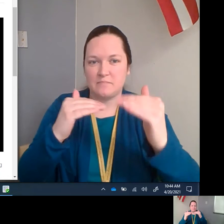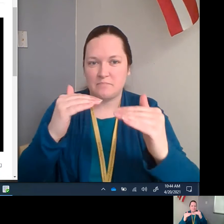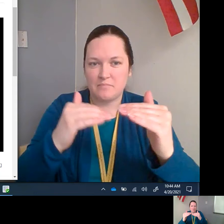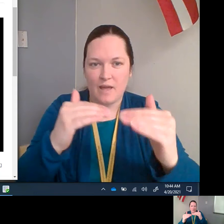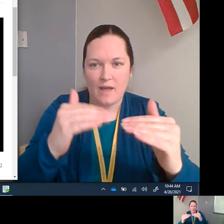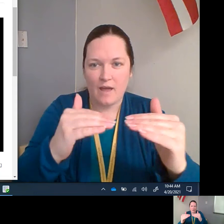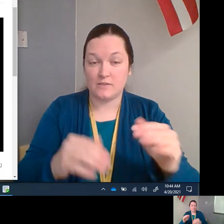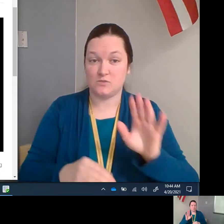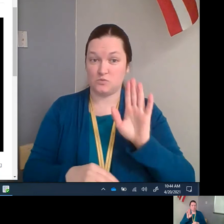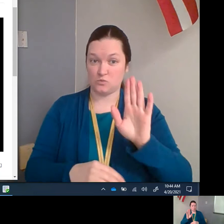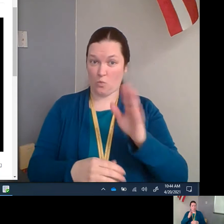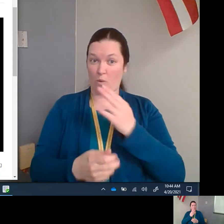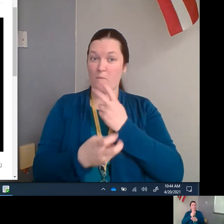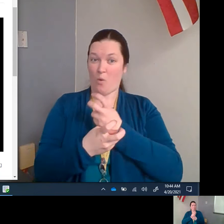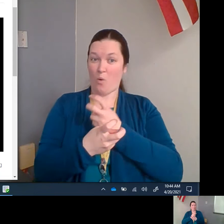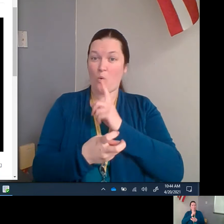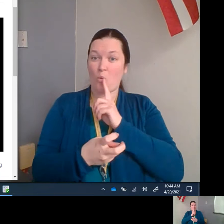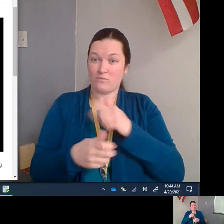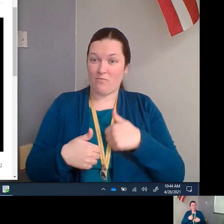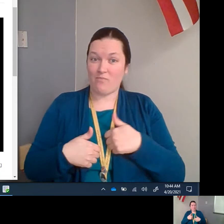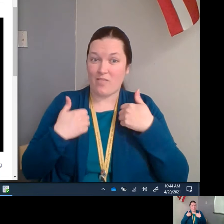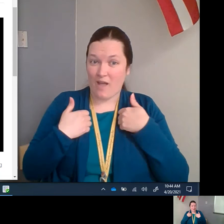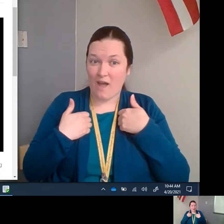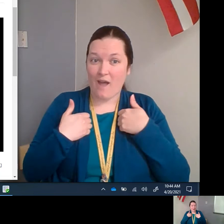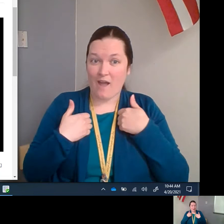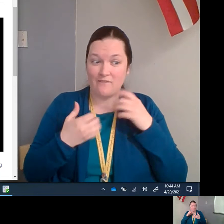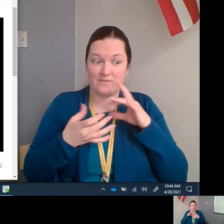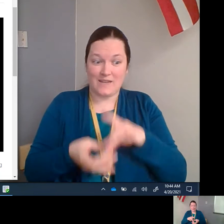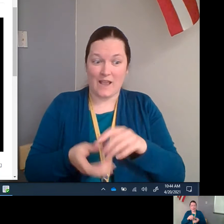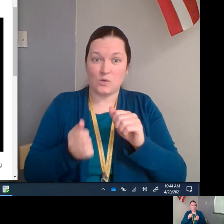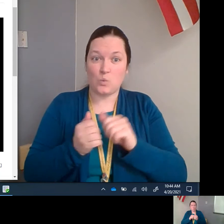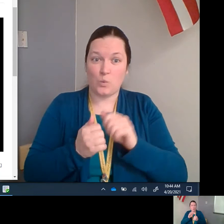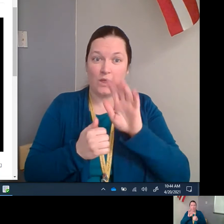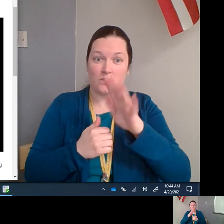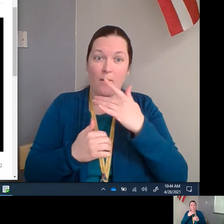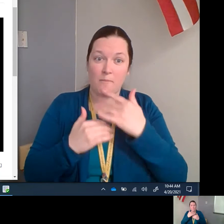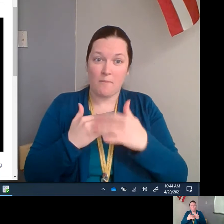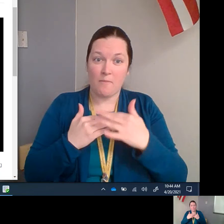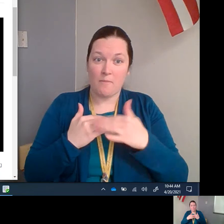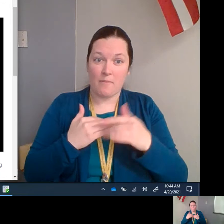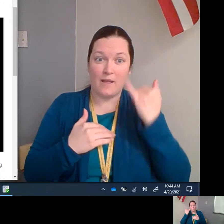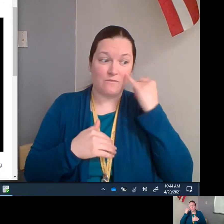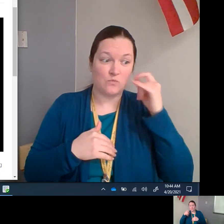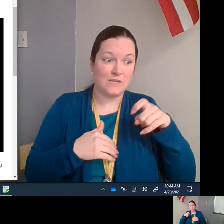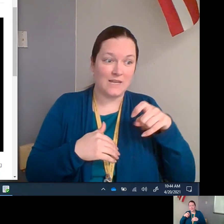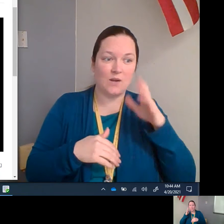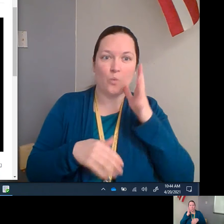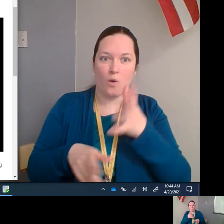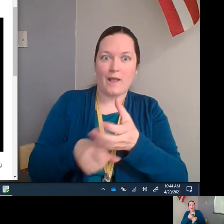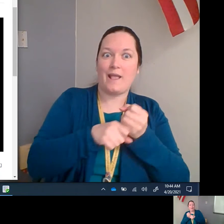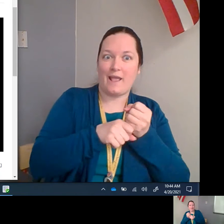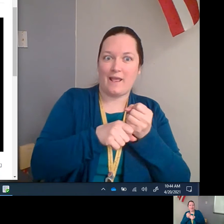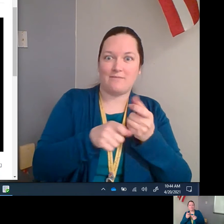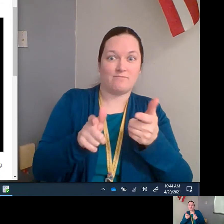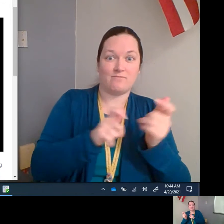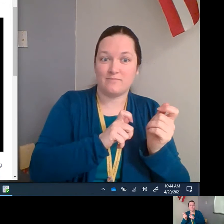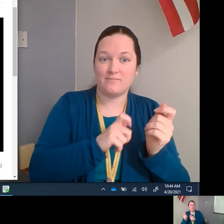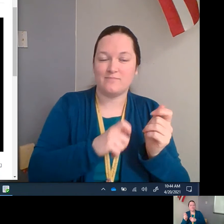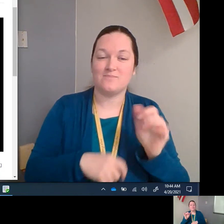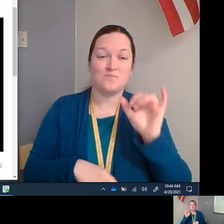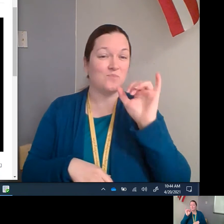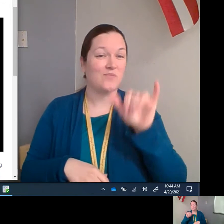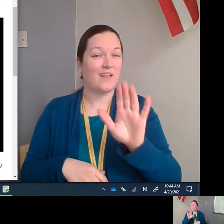is they're alive and they're connected right to the circulatory system. So if we need something, we can get it really quickly. And so that's the skeletal